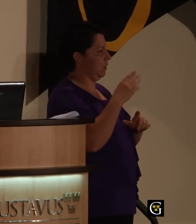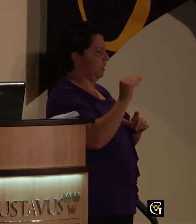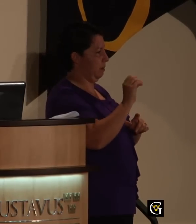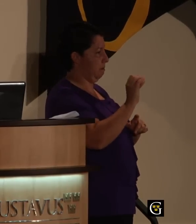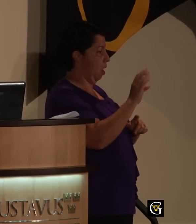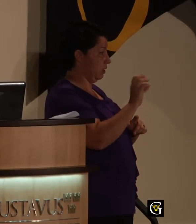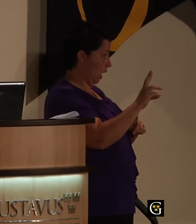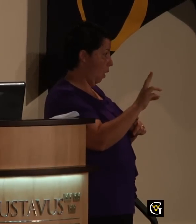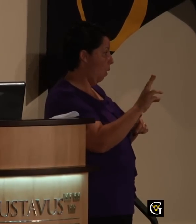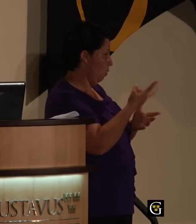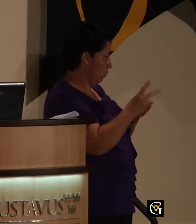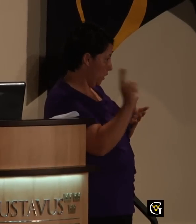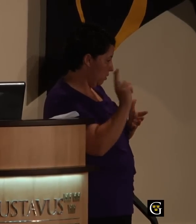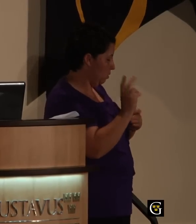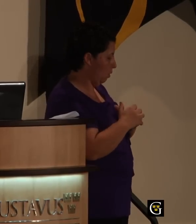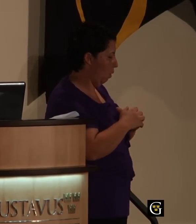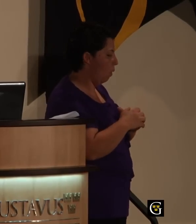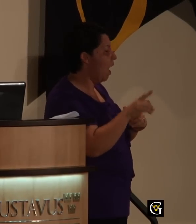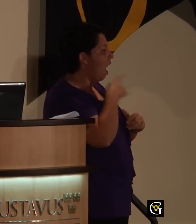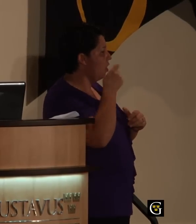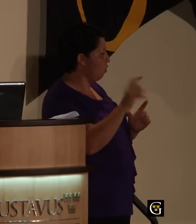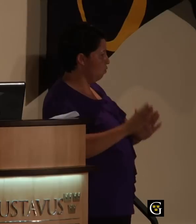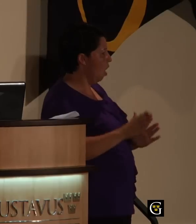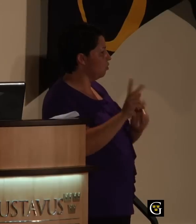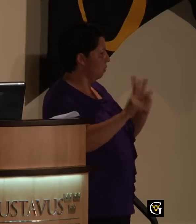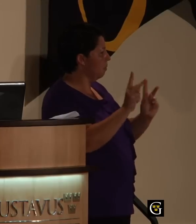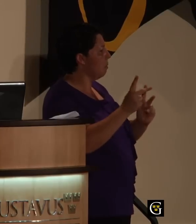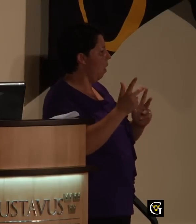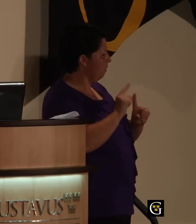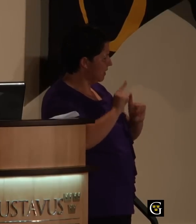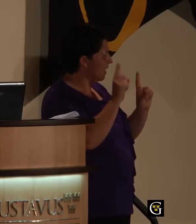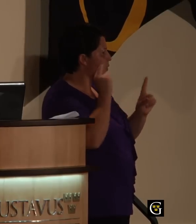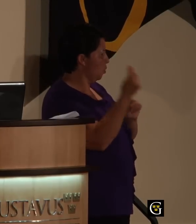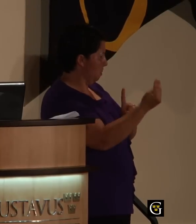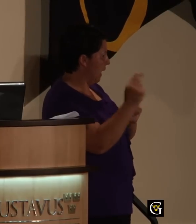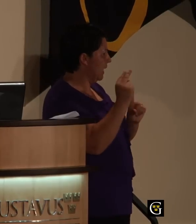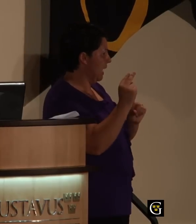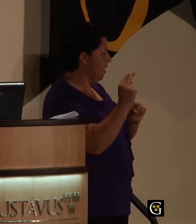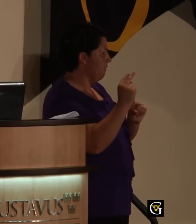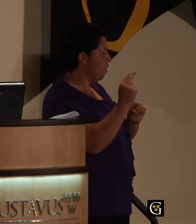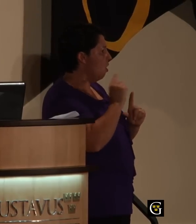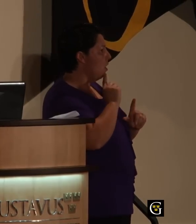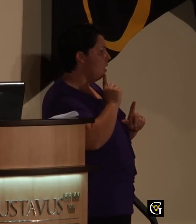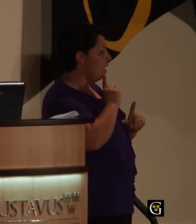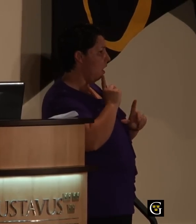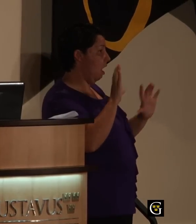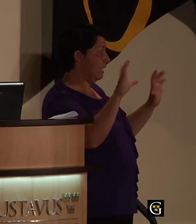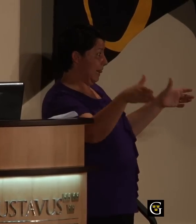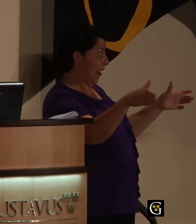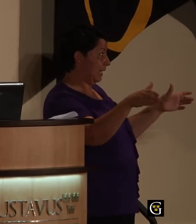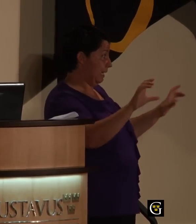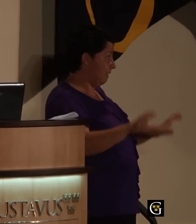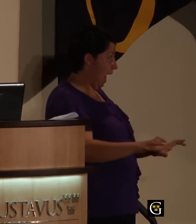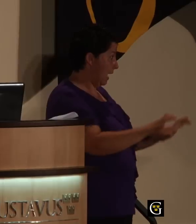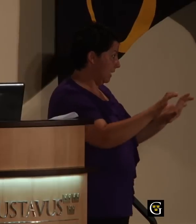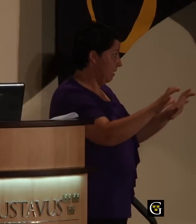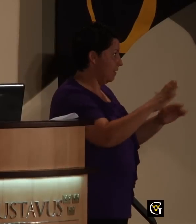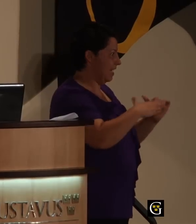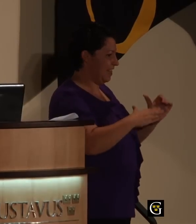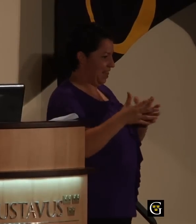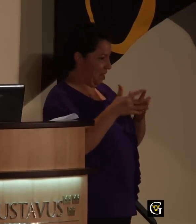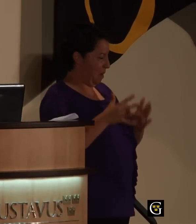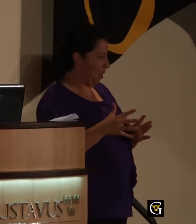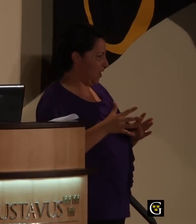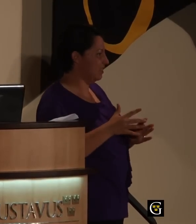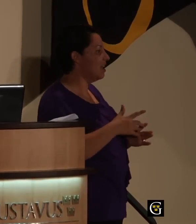the Russians have a very different perspective on collective activity than Americans do. You know, they have that whole Marxist Soviet